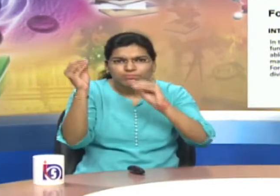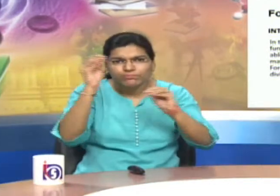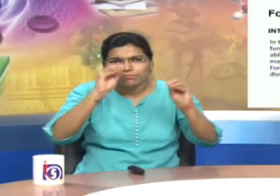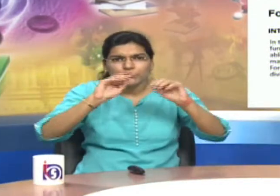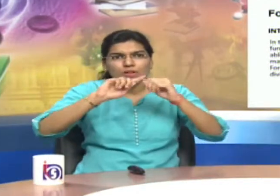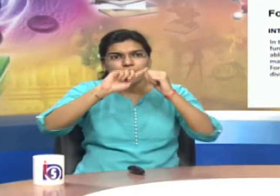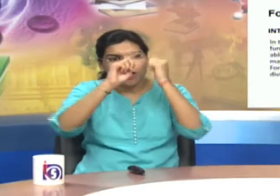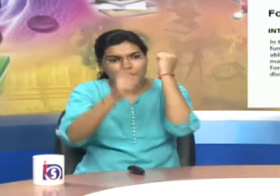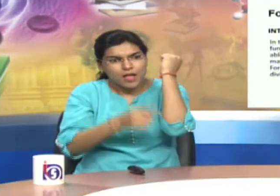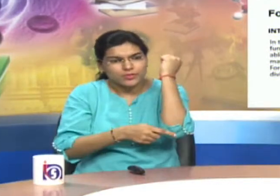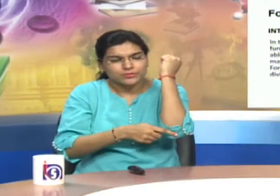work.